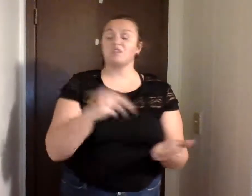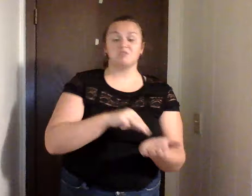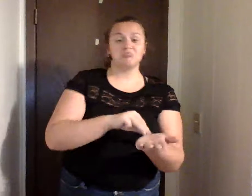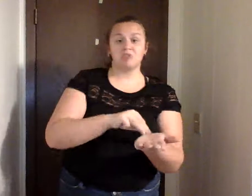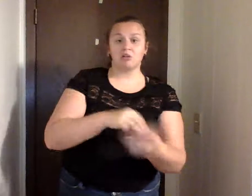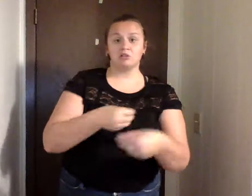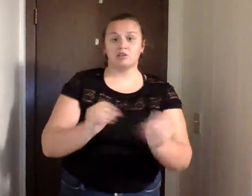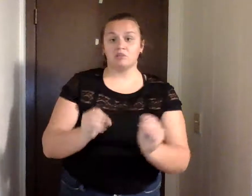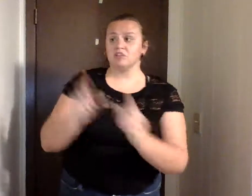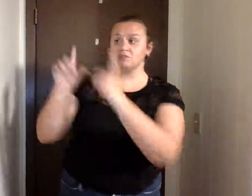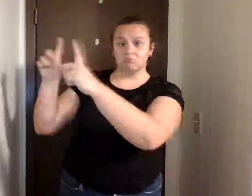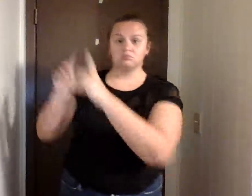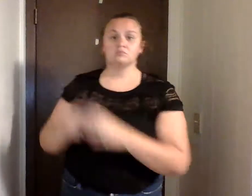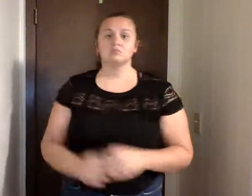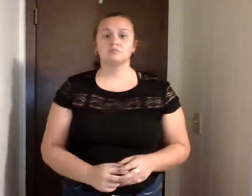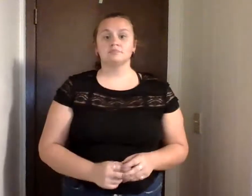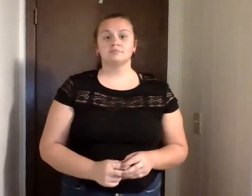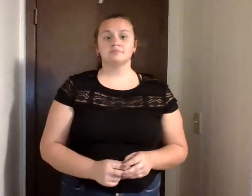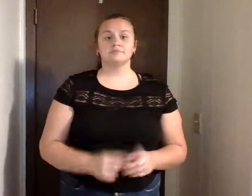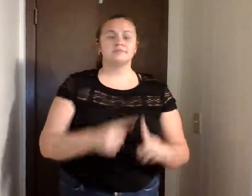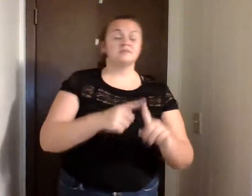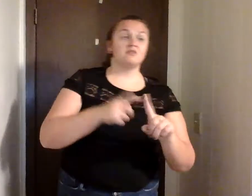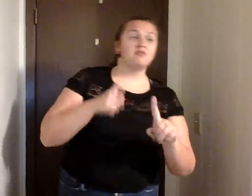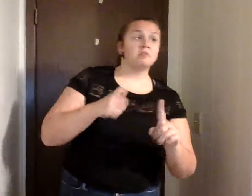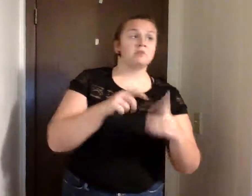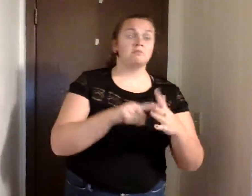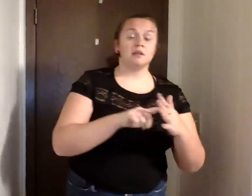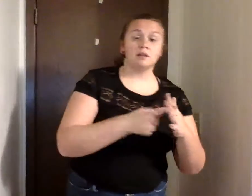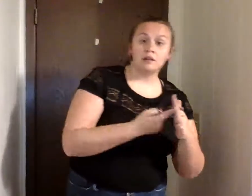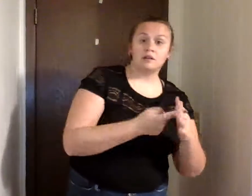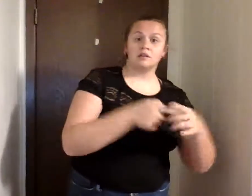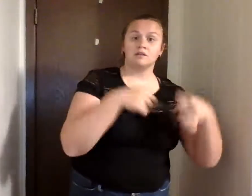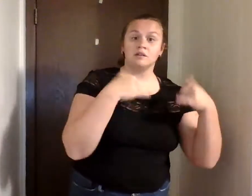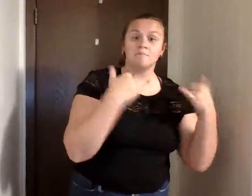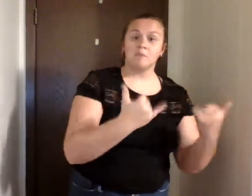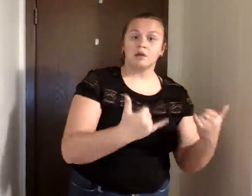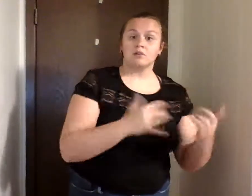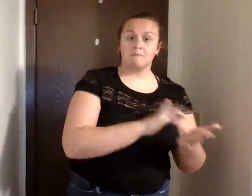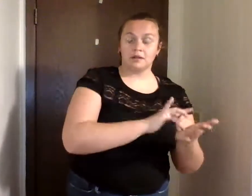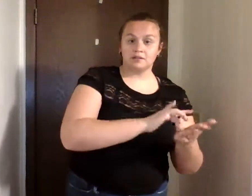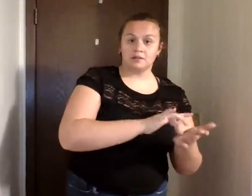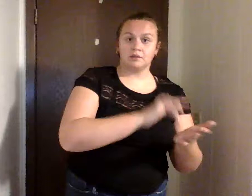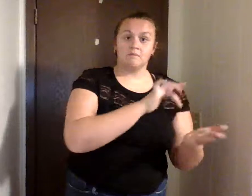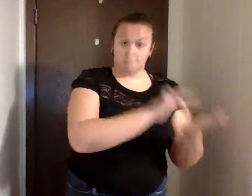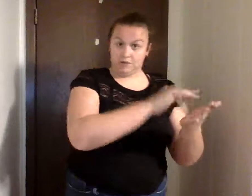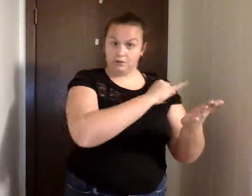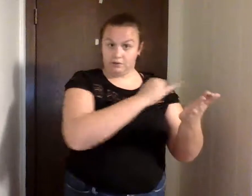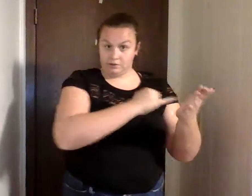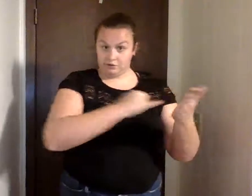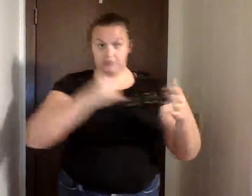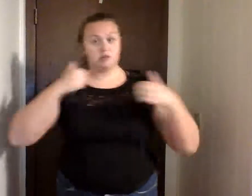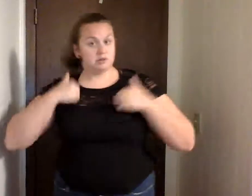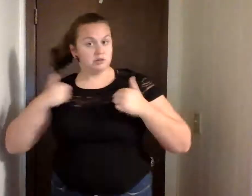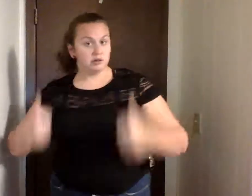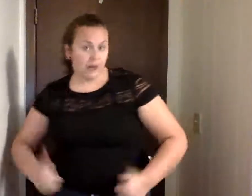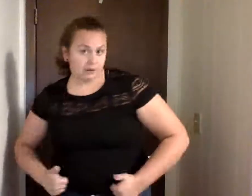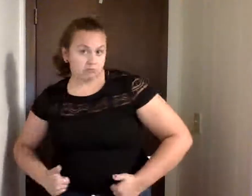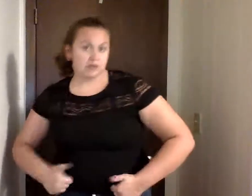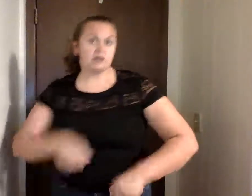office. From the beginnings of modern medicine, medical illustration, and therefore anatomy, have existed primarily